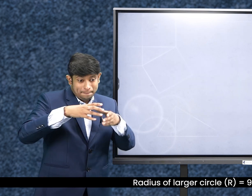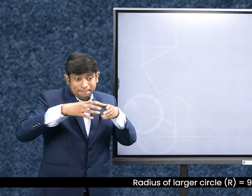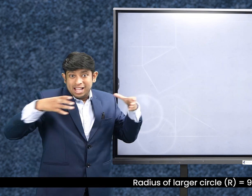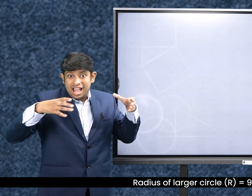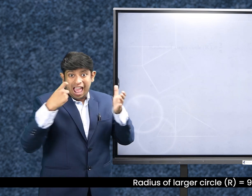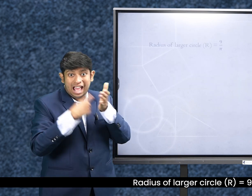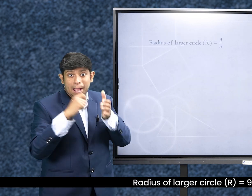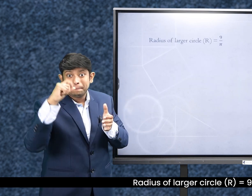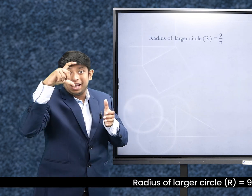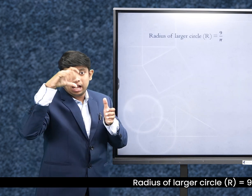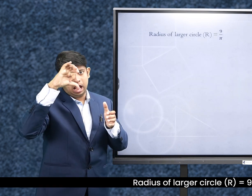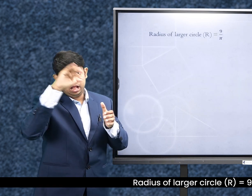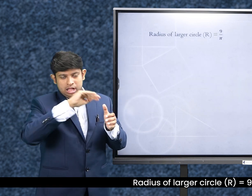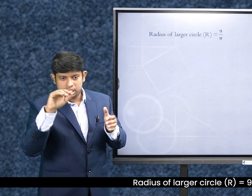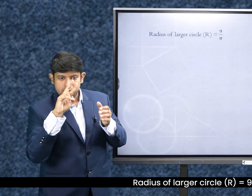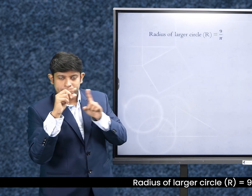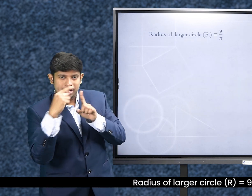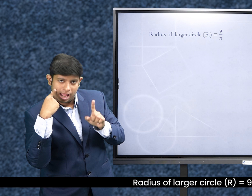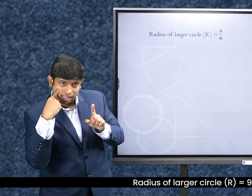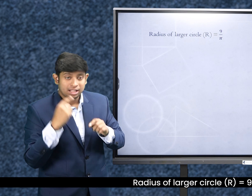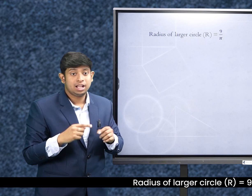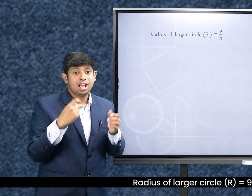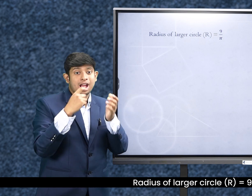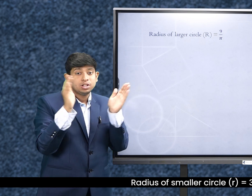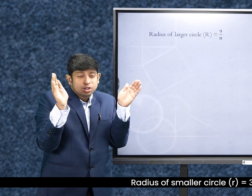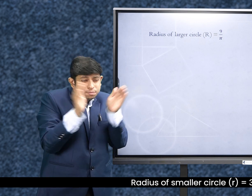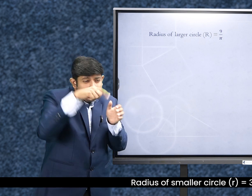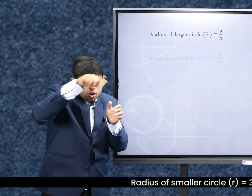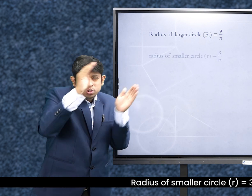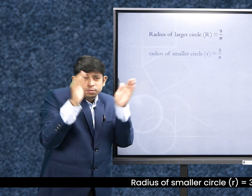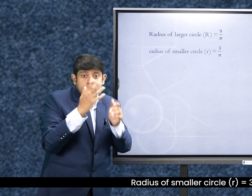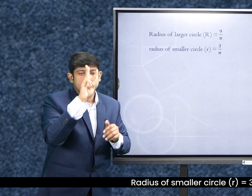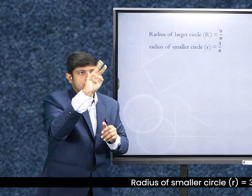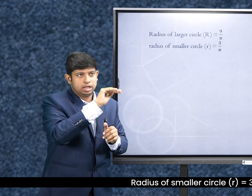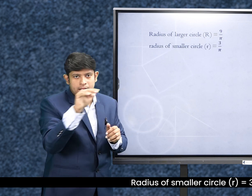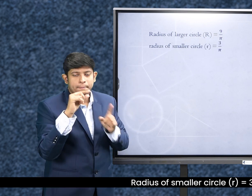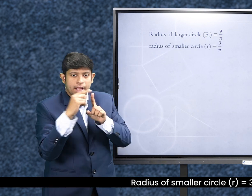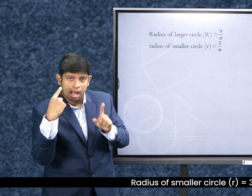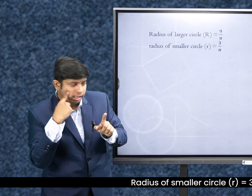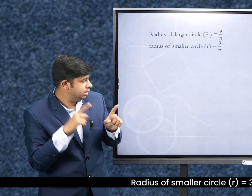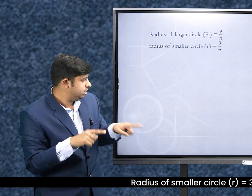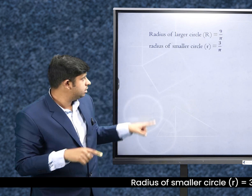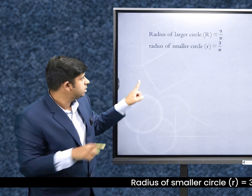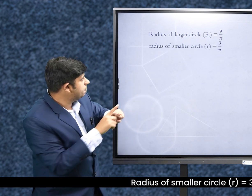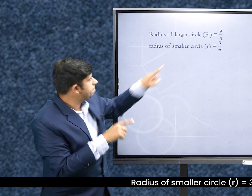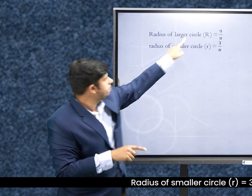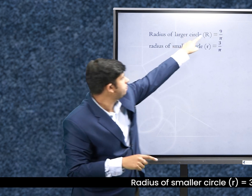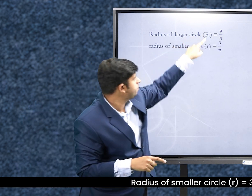Radius of larger circle r is equal to 9 by pi. Radius of smaller circle r equal to 3 by pi.